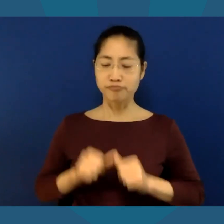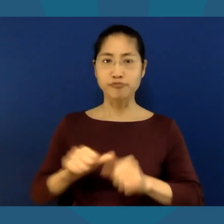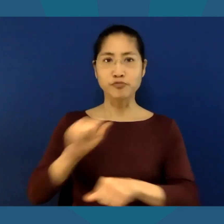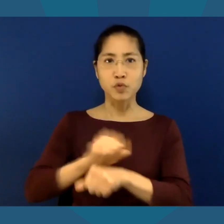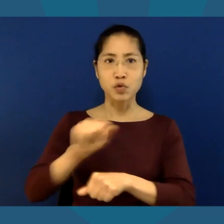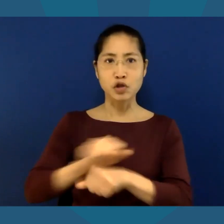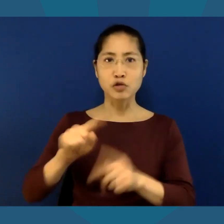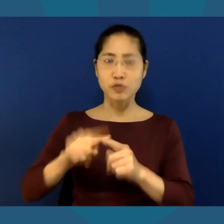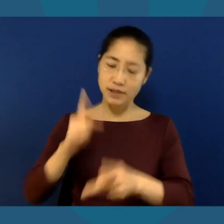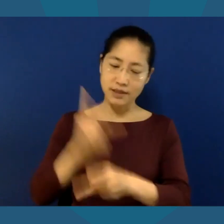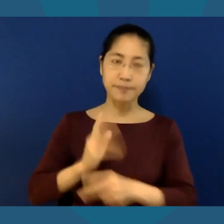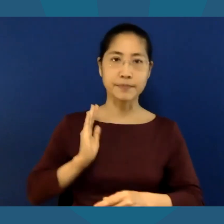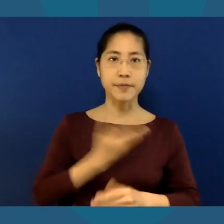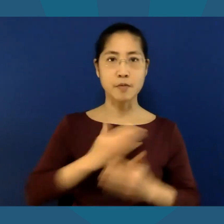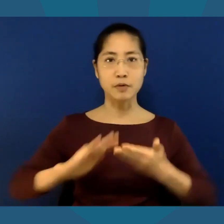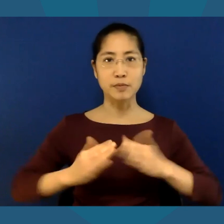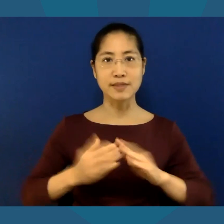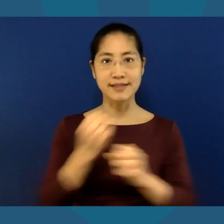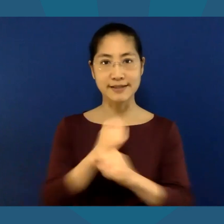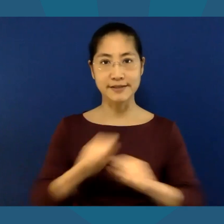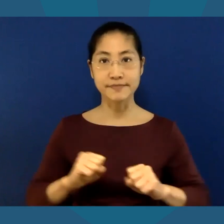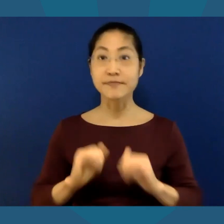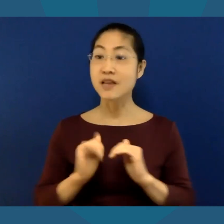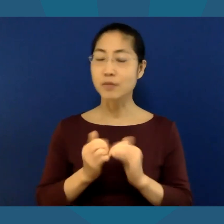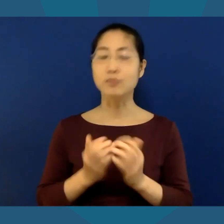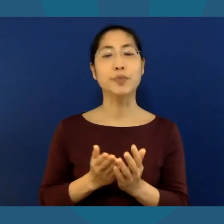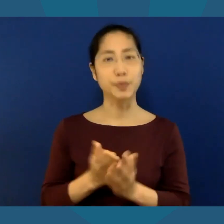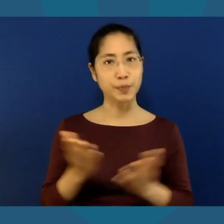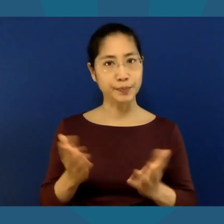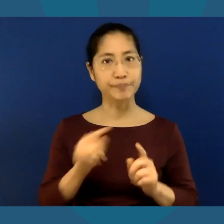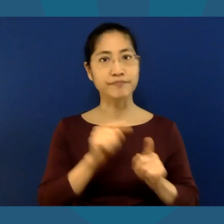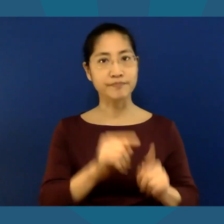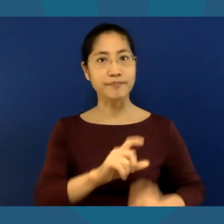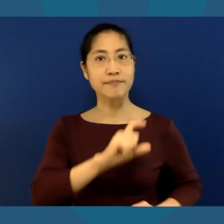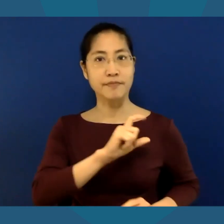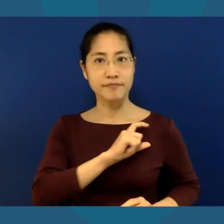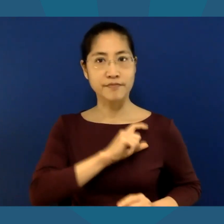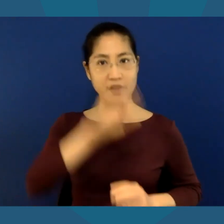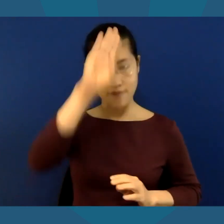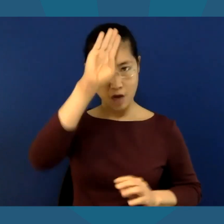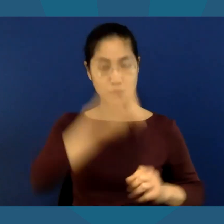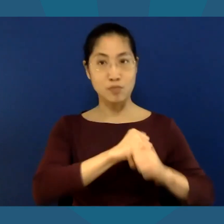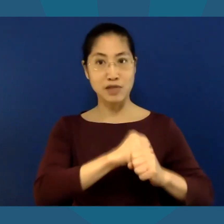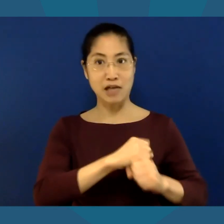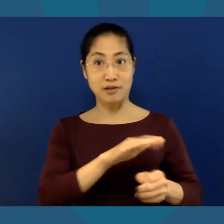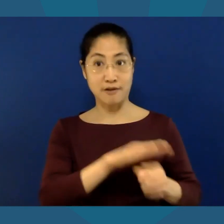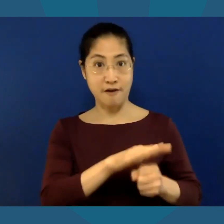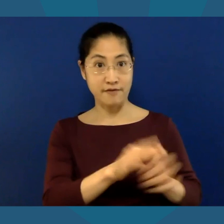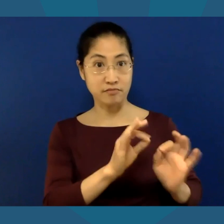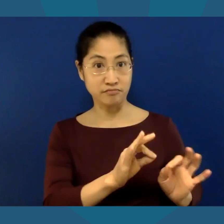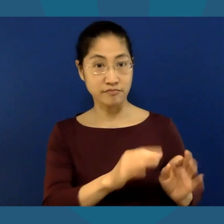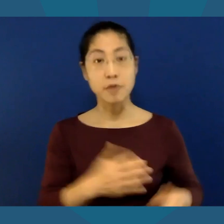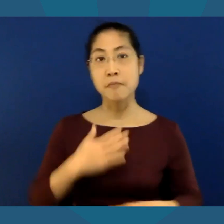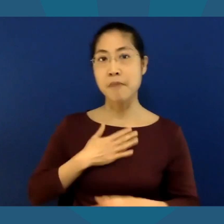the legislature. I will continue to work to make our community safe through adequate police and